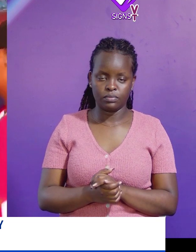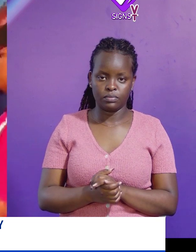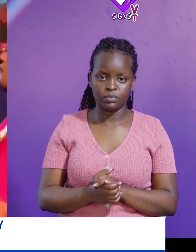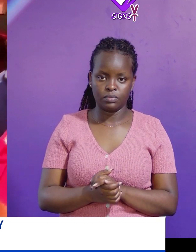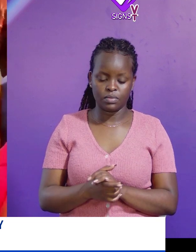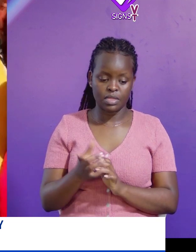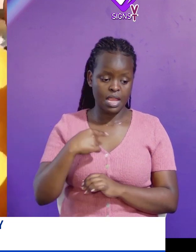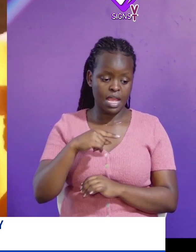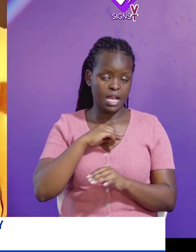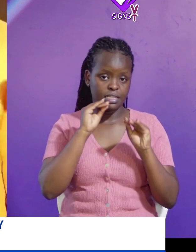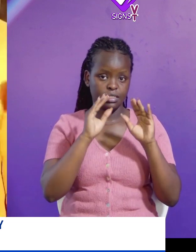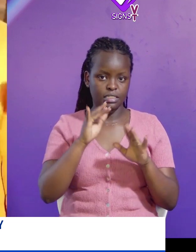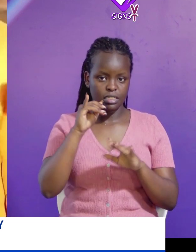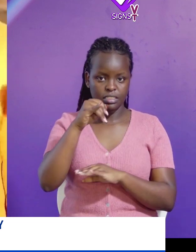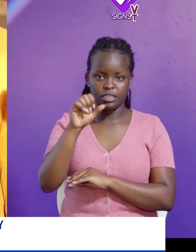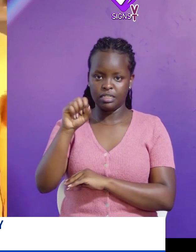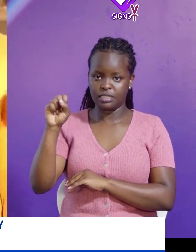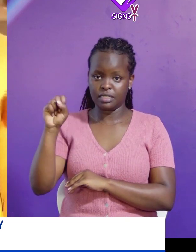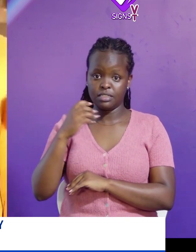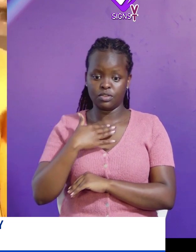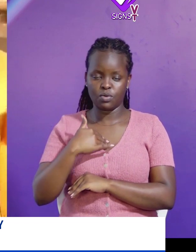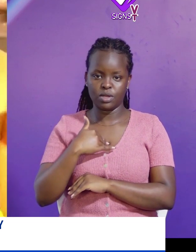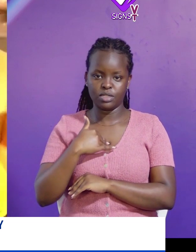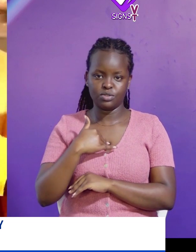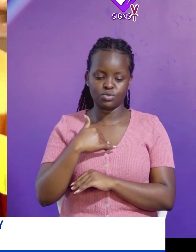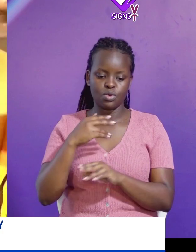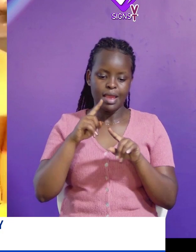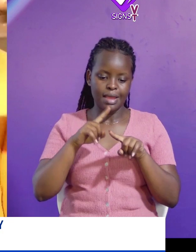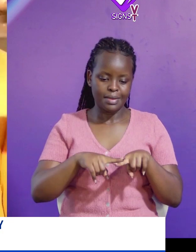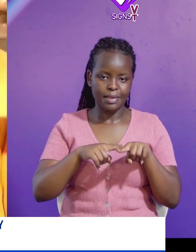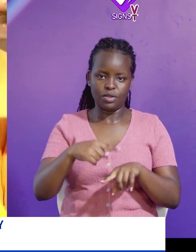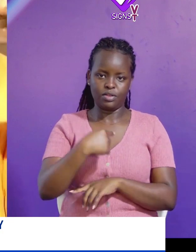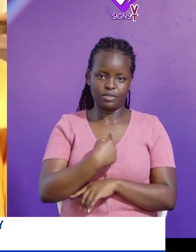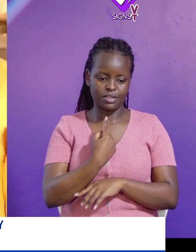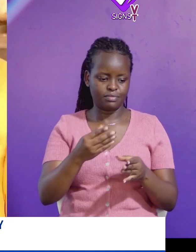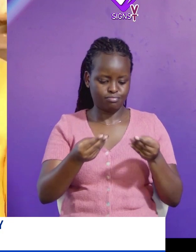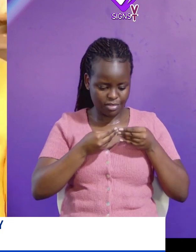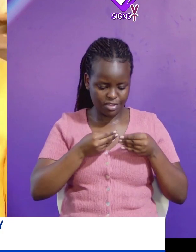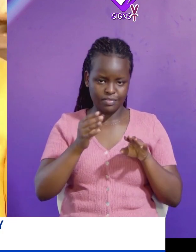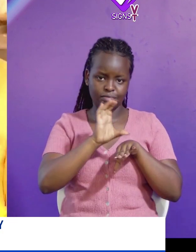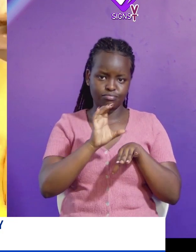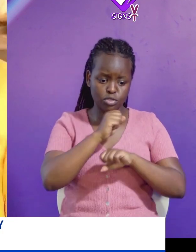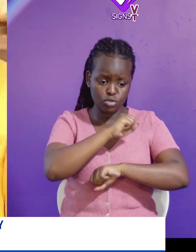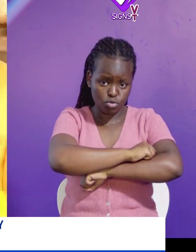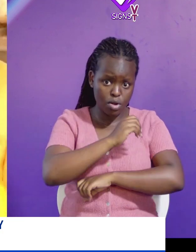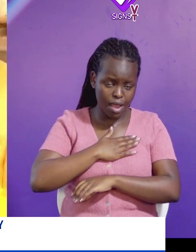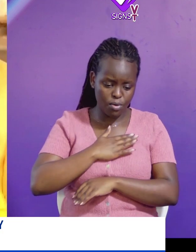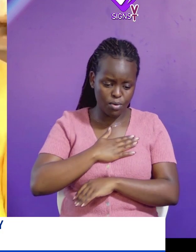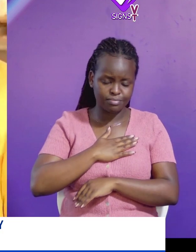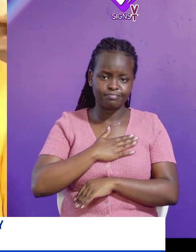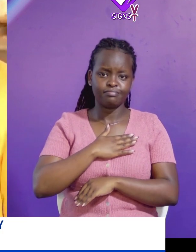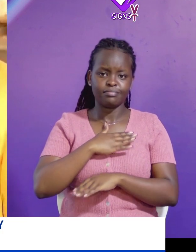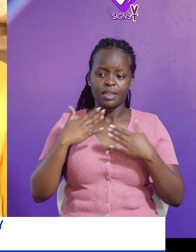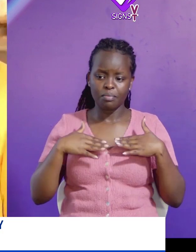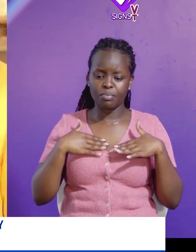Sisi walimu wa JSS tunataka kujitegemea. Tupewe shule yetu, tukae kama sisi. Mahoi watengenezewe